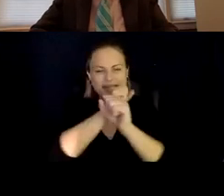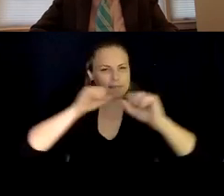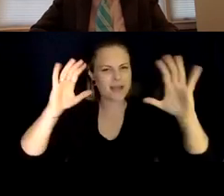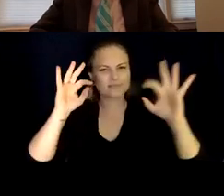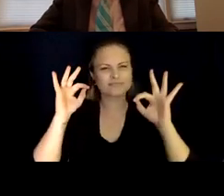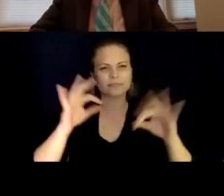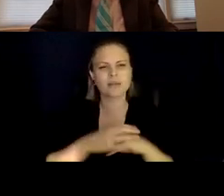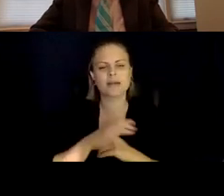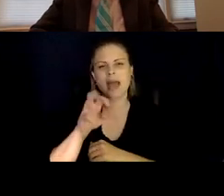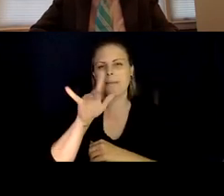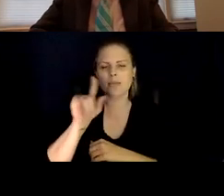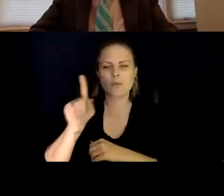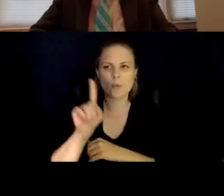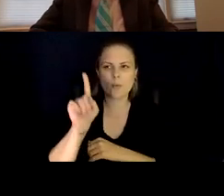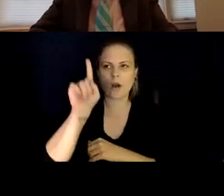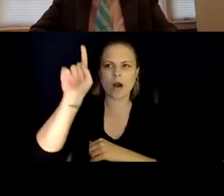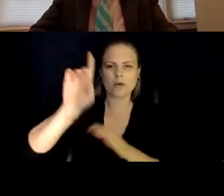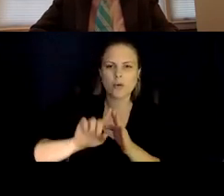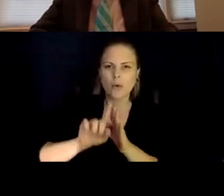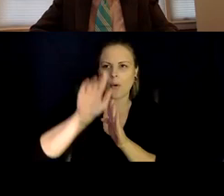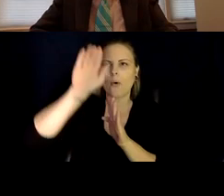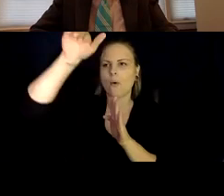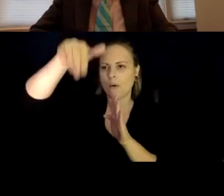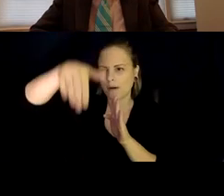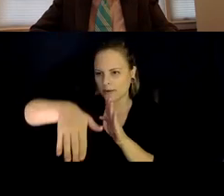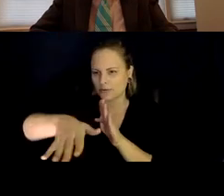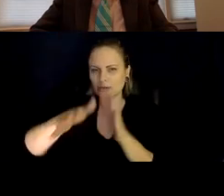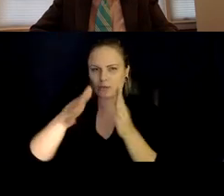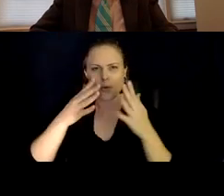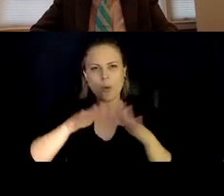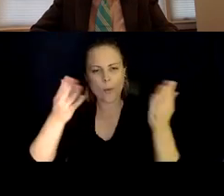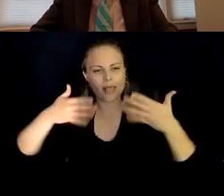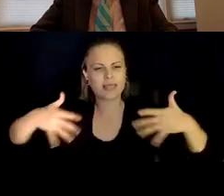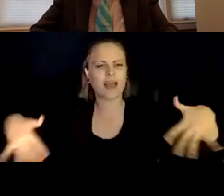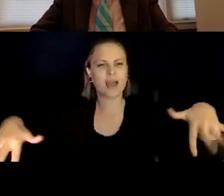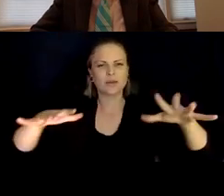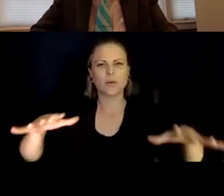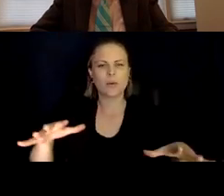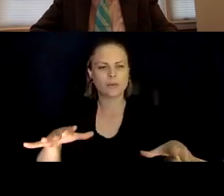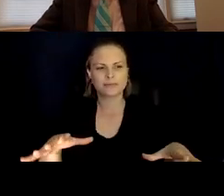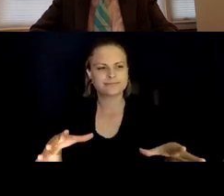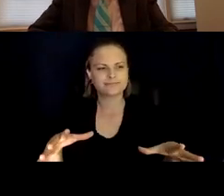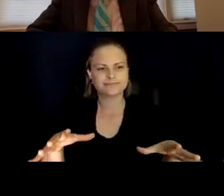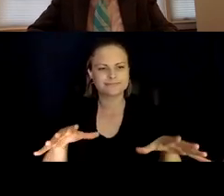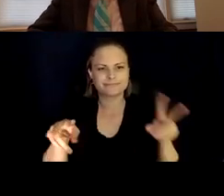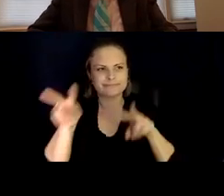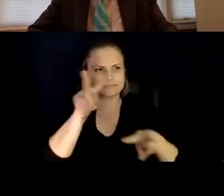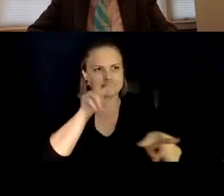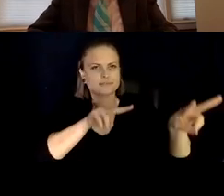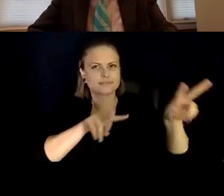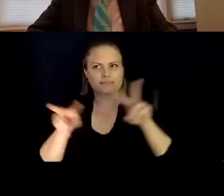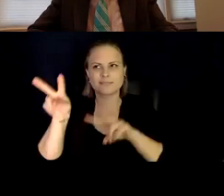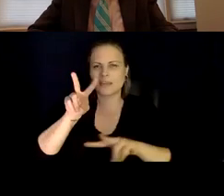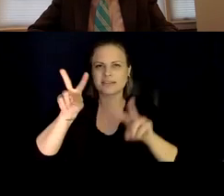wandered over the ridges and into the extensive open land, absorbing the impressions of a huge sky roiling with